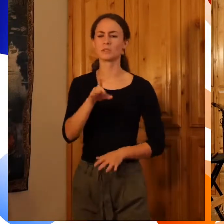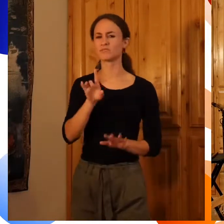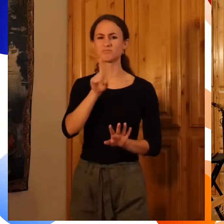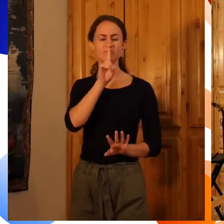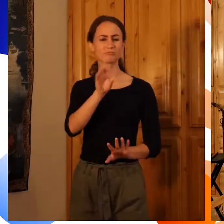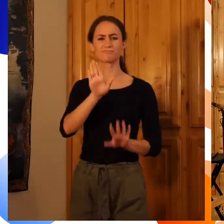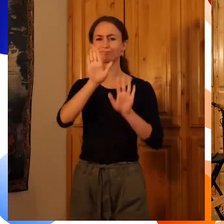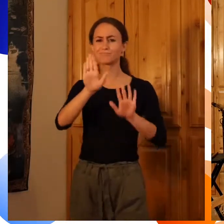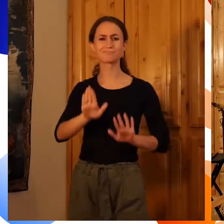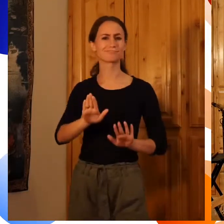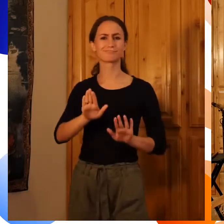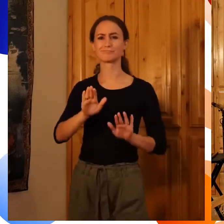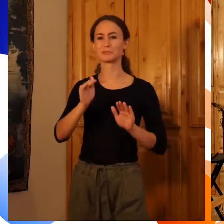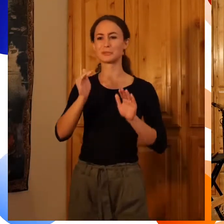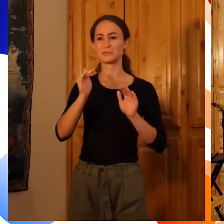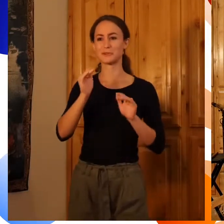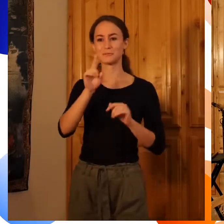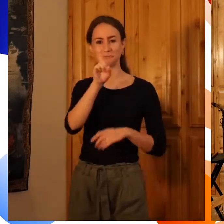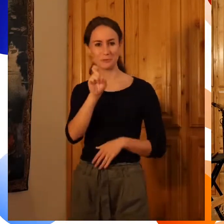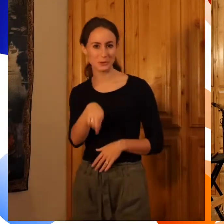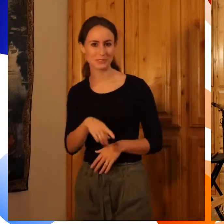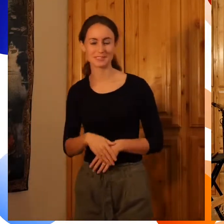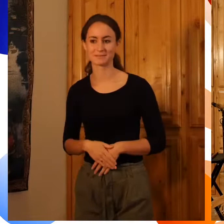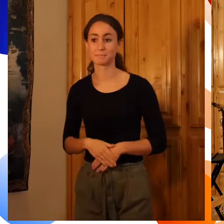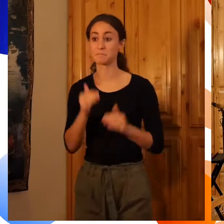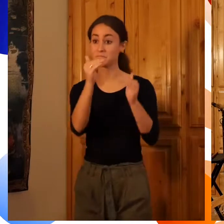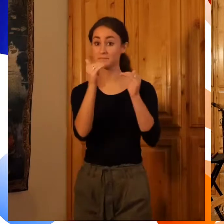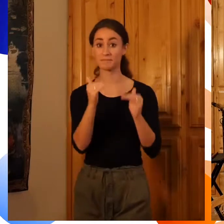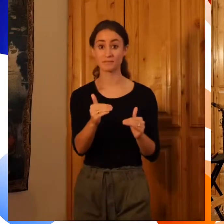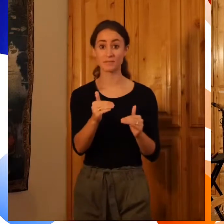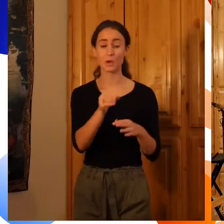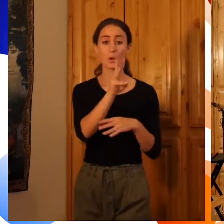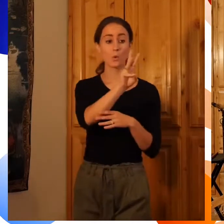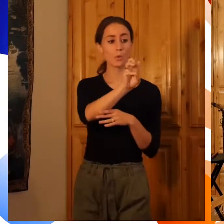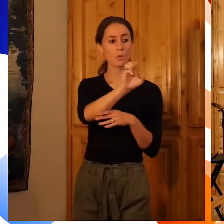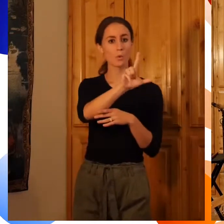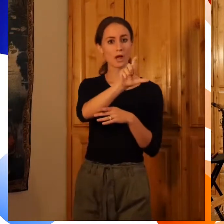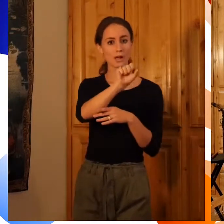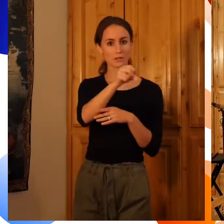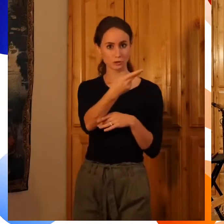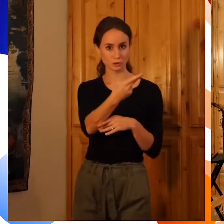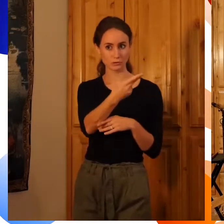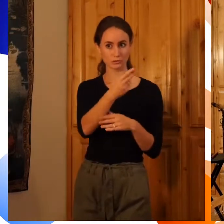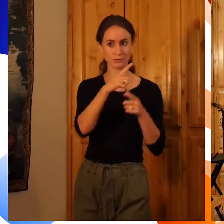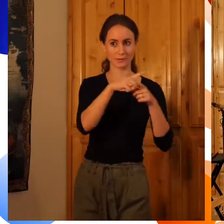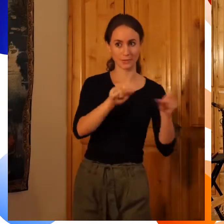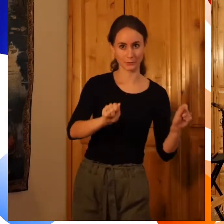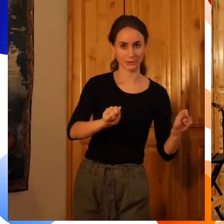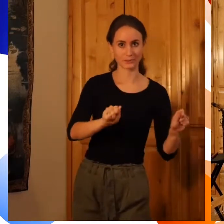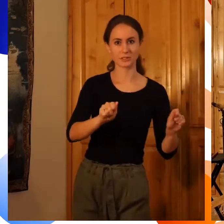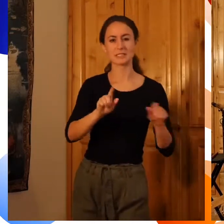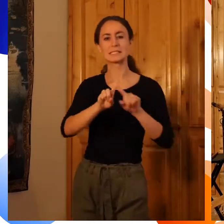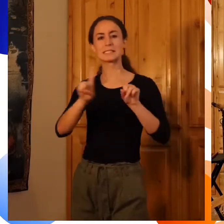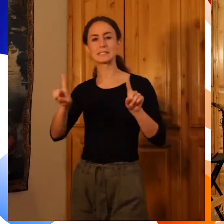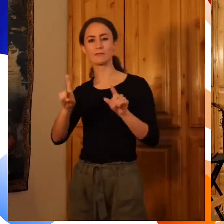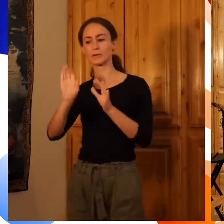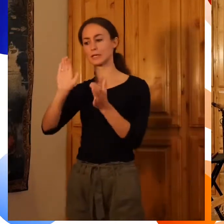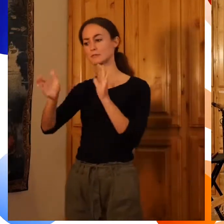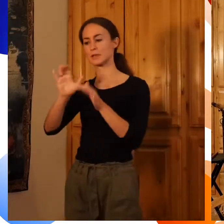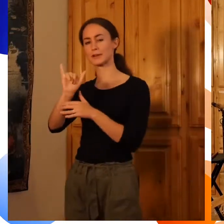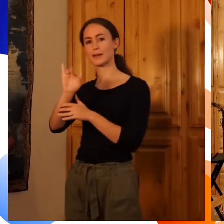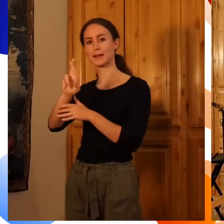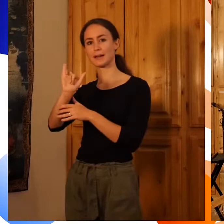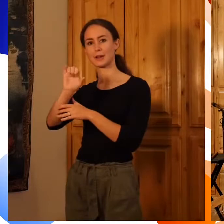Welsh, the Welsh language, different from Irish? It's and a how total are they different related? Language family, if you want to explain. Oh. It's a totally different